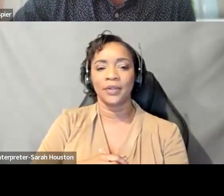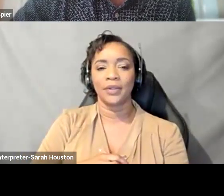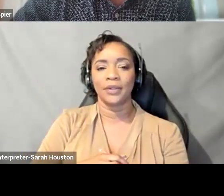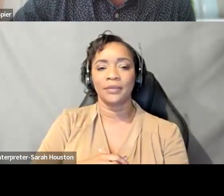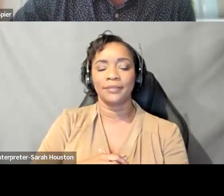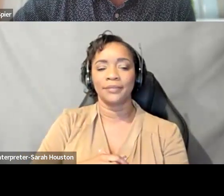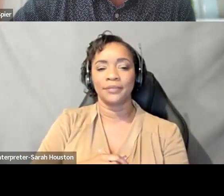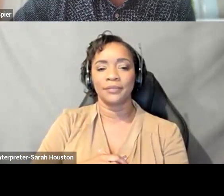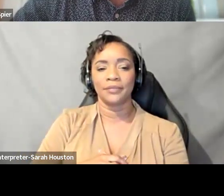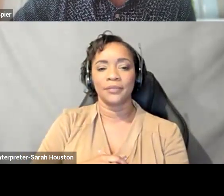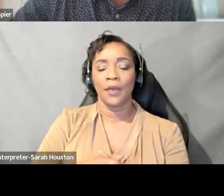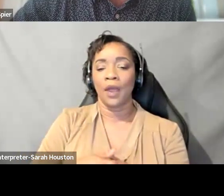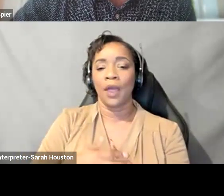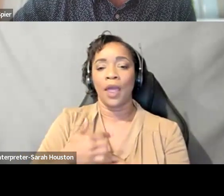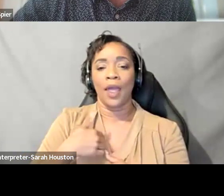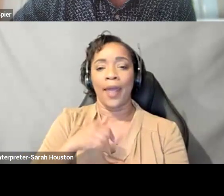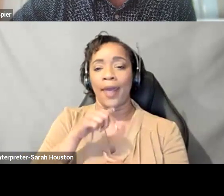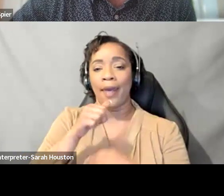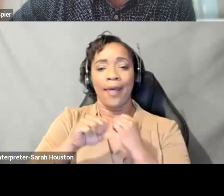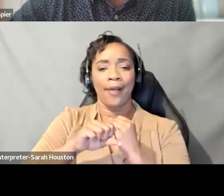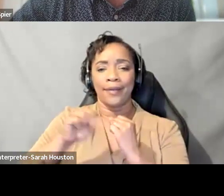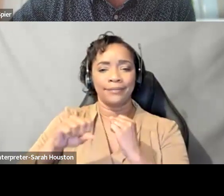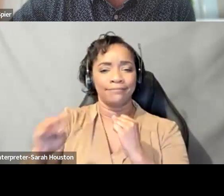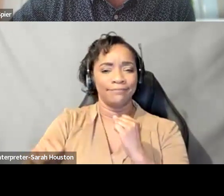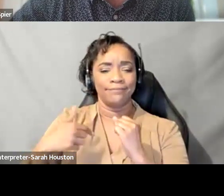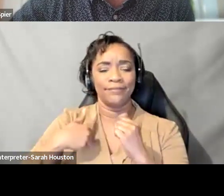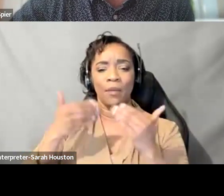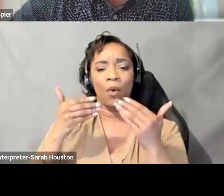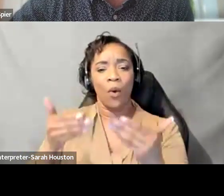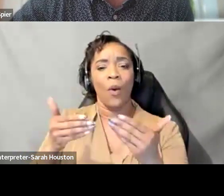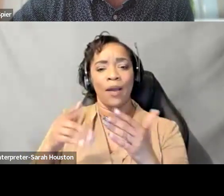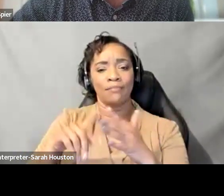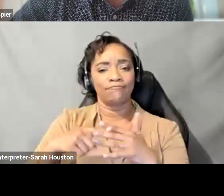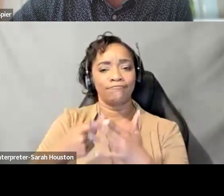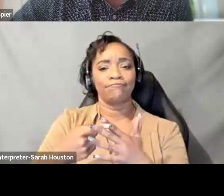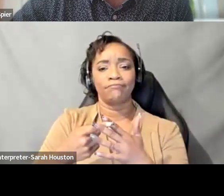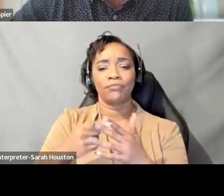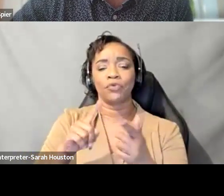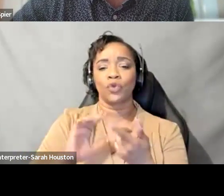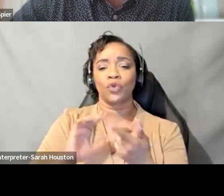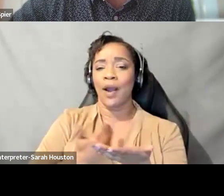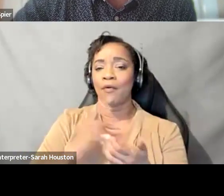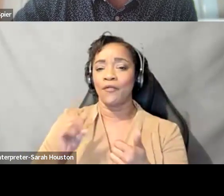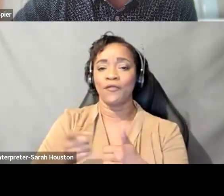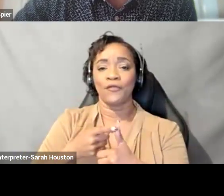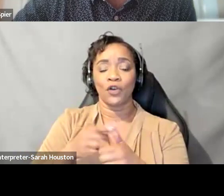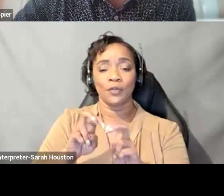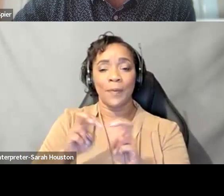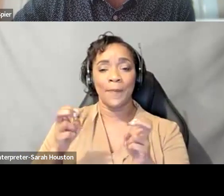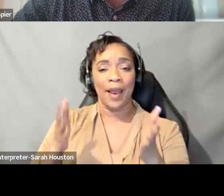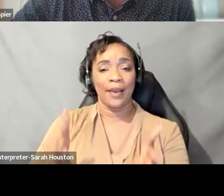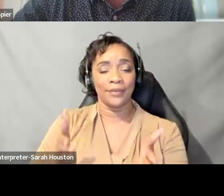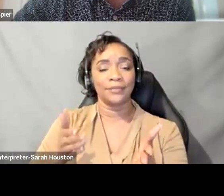Rather than belabor the point, I'm going to go ahead and hand it off to our first panelist today. We're going to have a